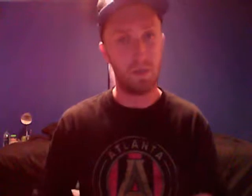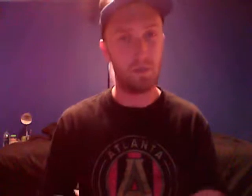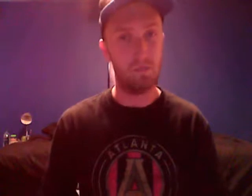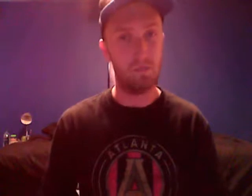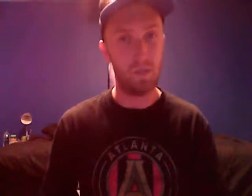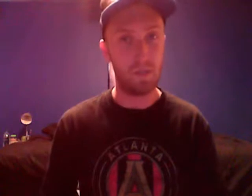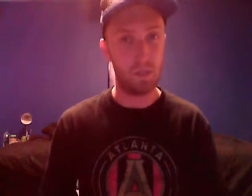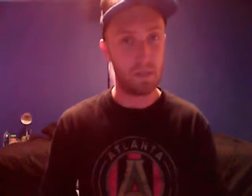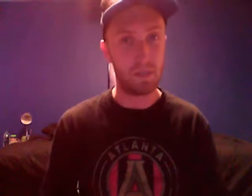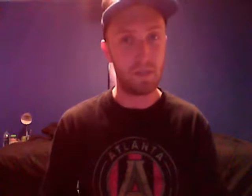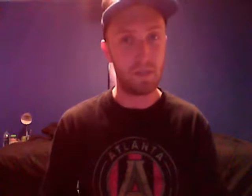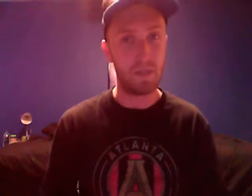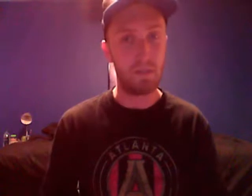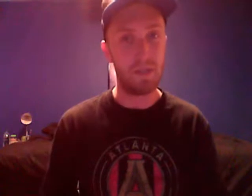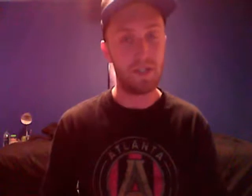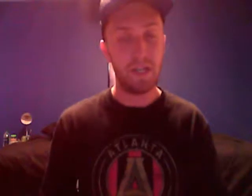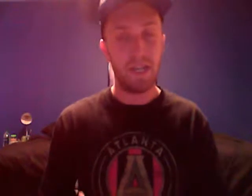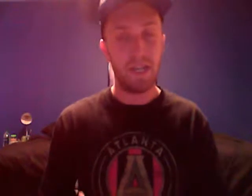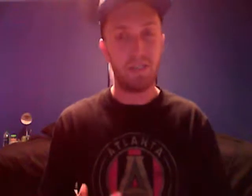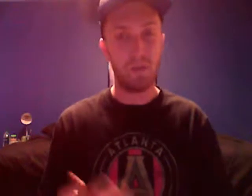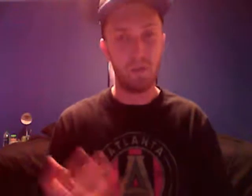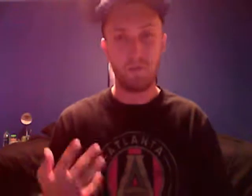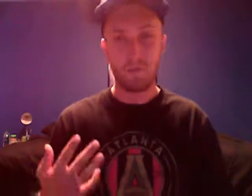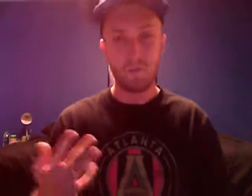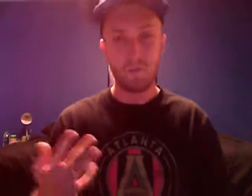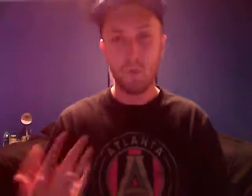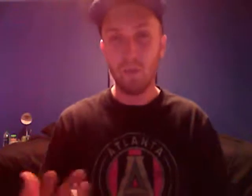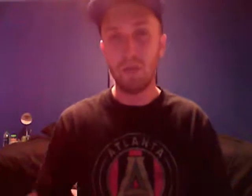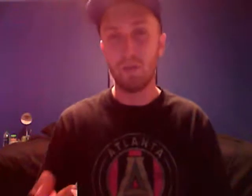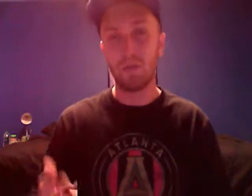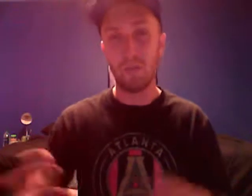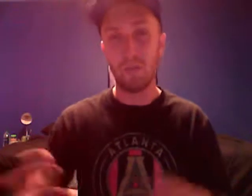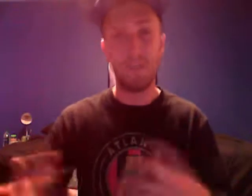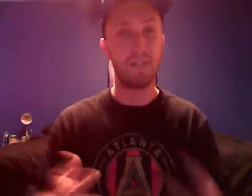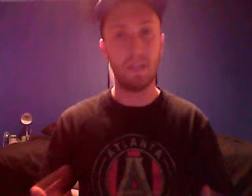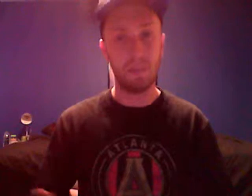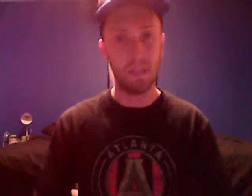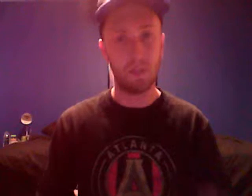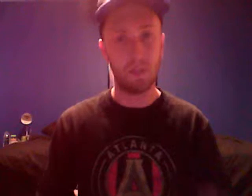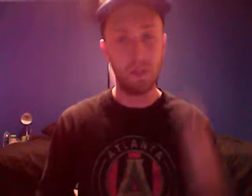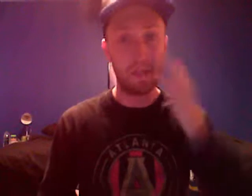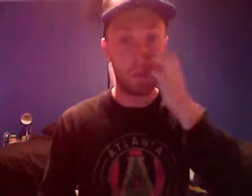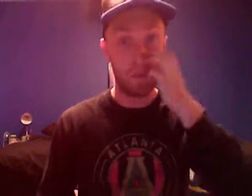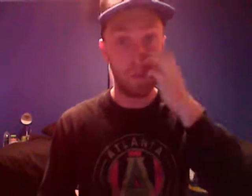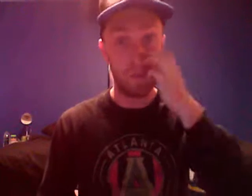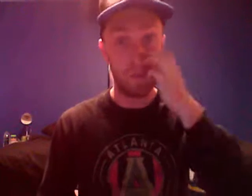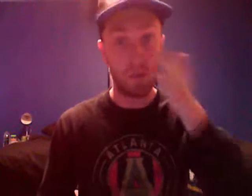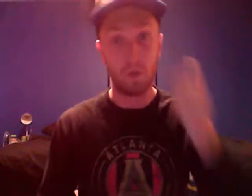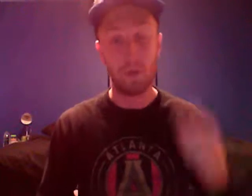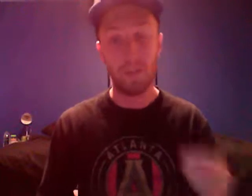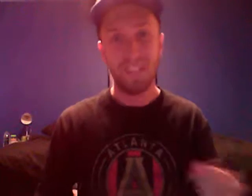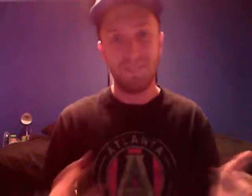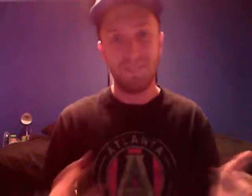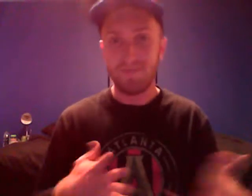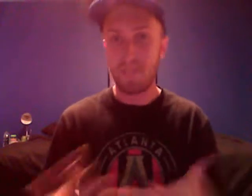wasn't really moving to receive it that much. And so when he doesn't get possession, when he's not the one moving the ball around, he's